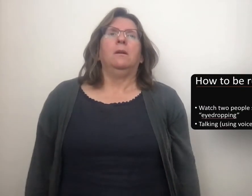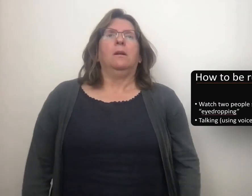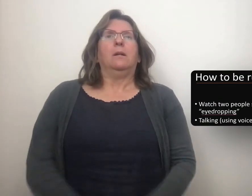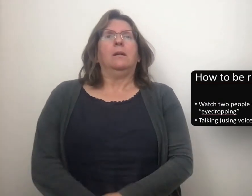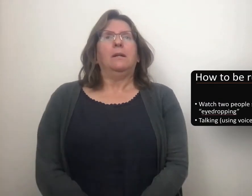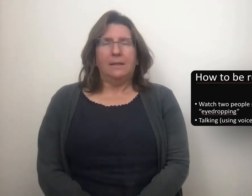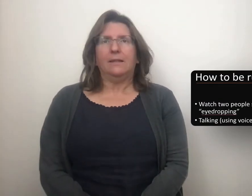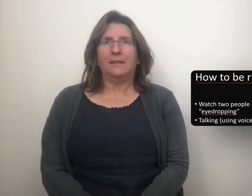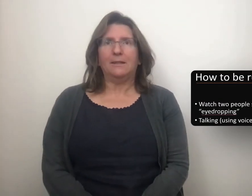available.